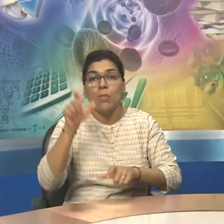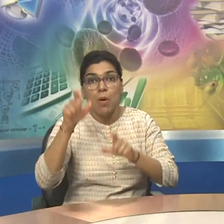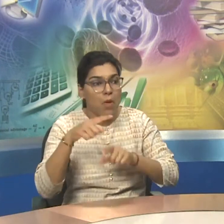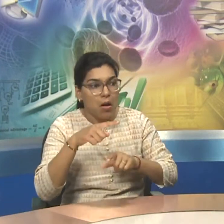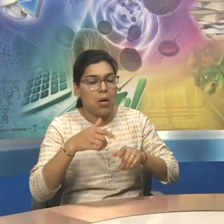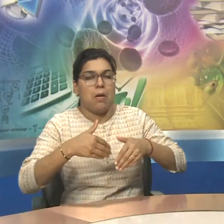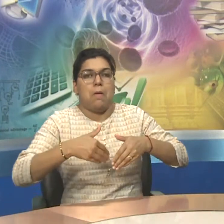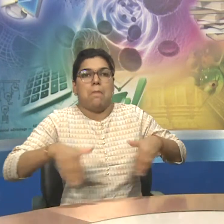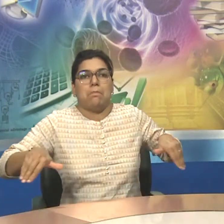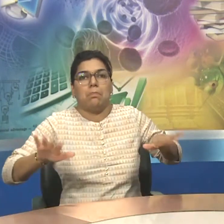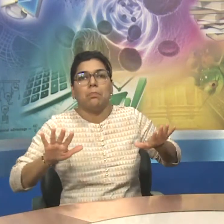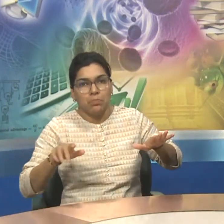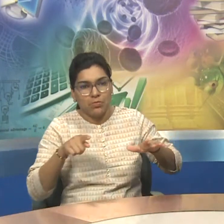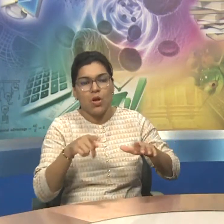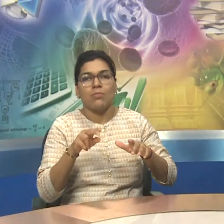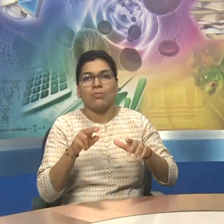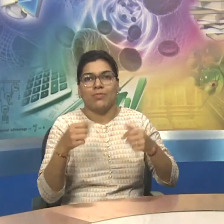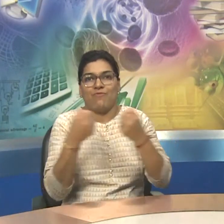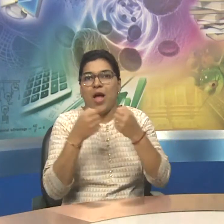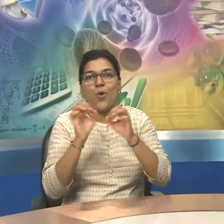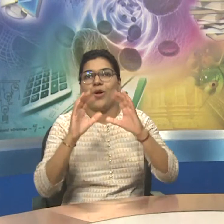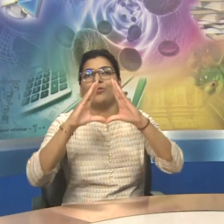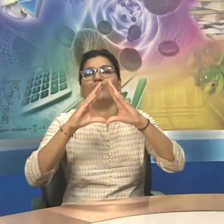within an overall